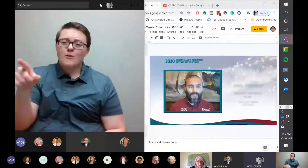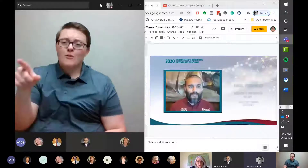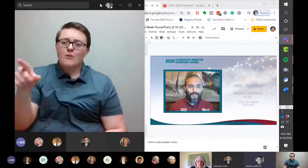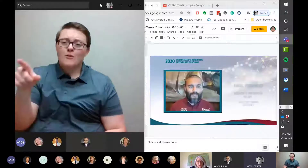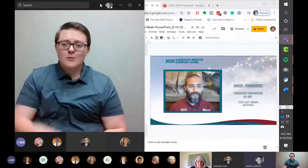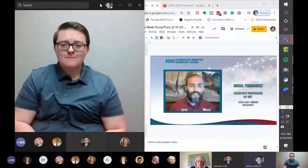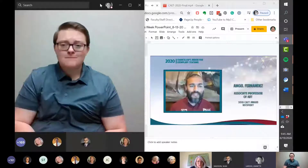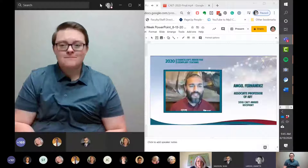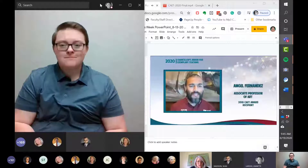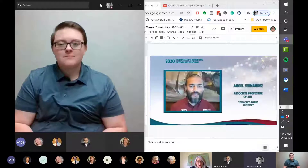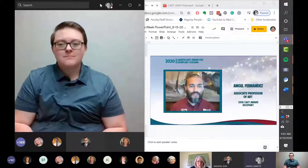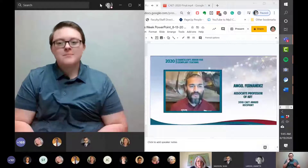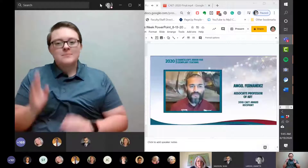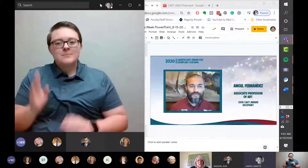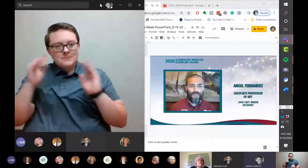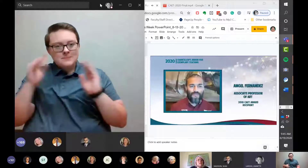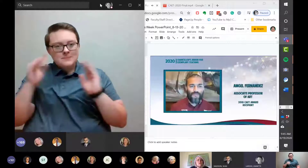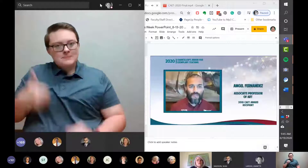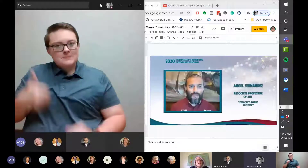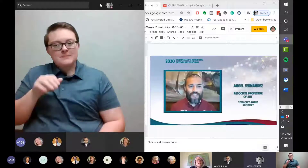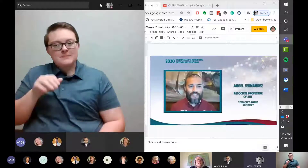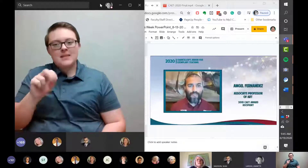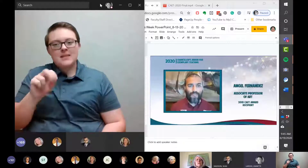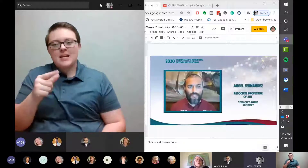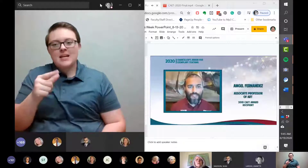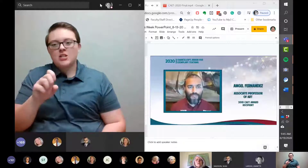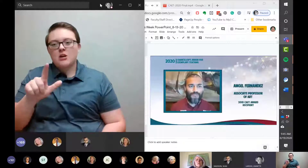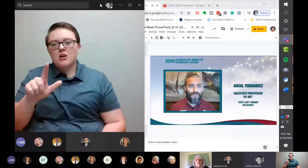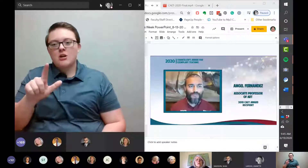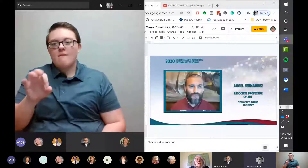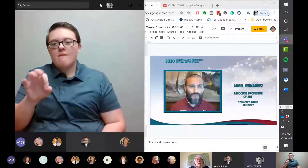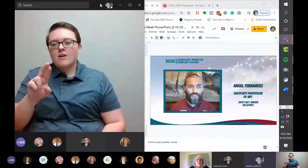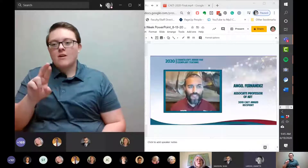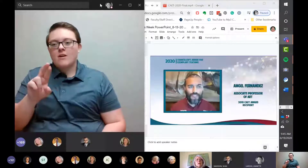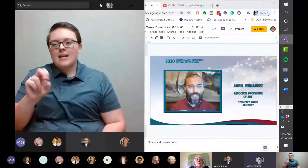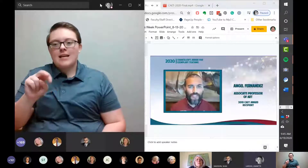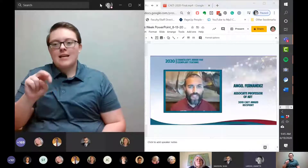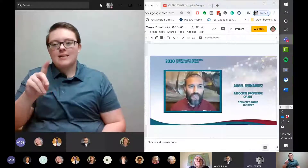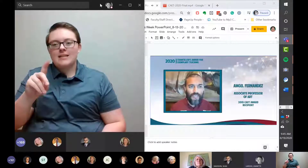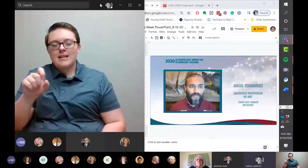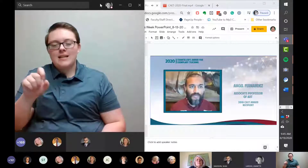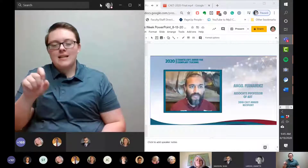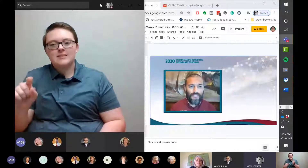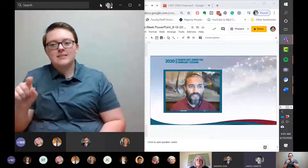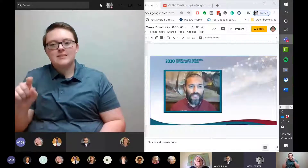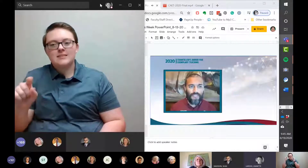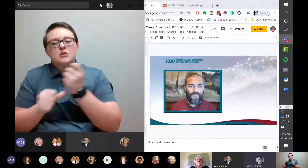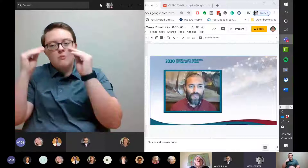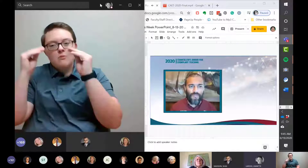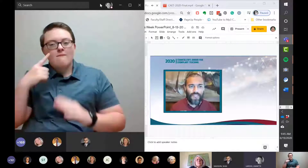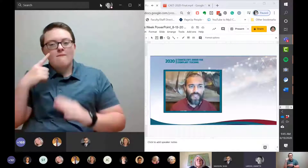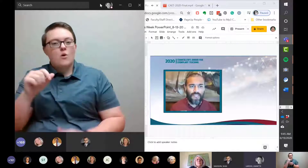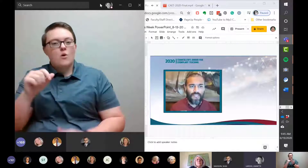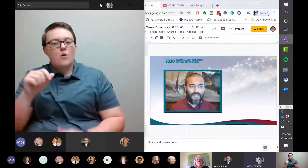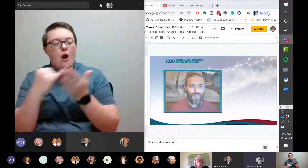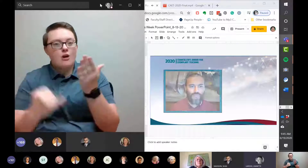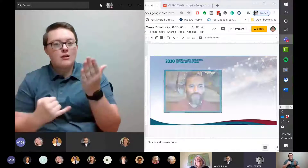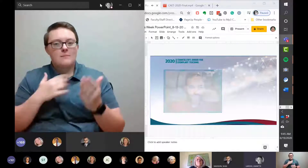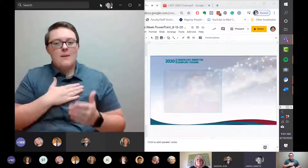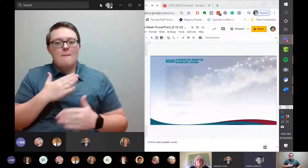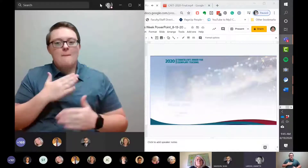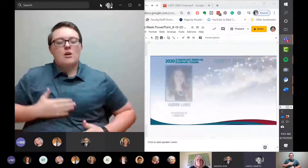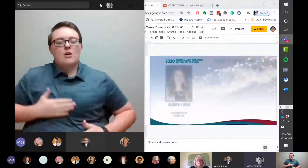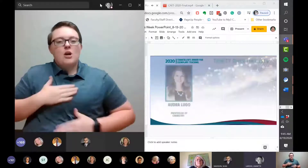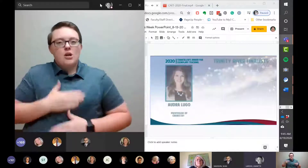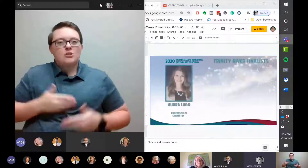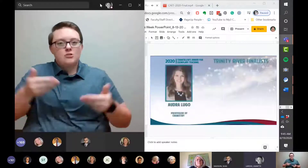Hello, I'm Angel Fernandez, Associate Professor of Art, and it is my pleasure to introduce the 2020 nominees from TCC